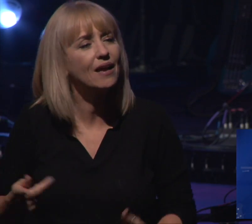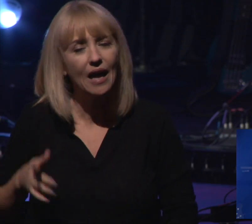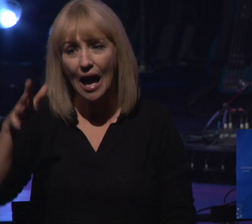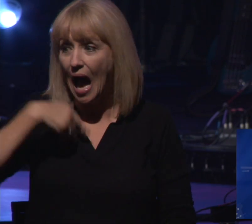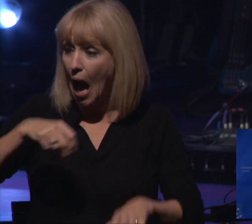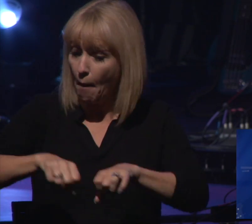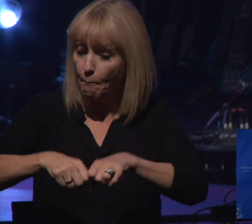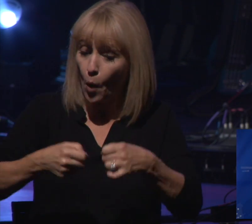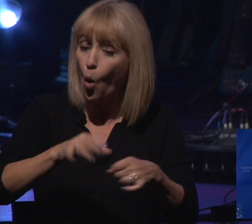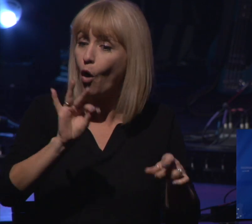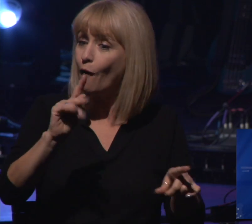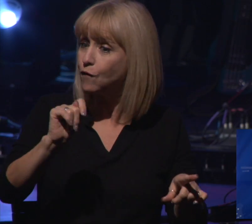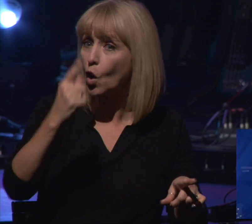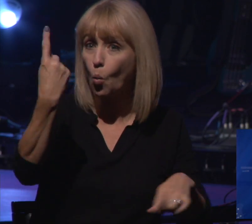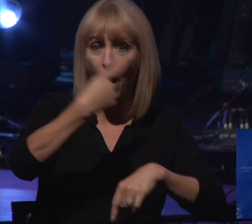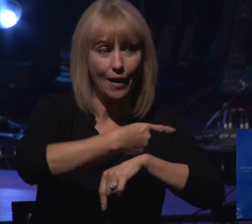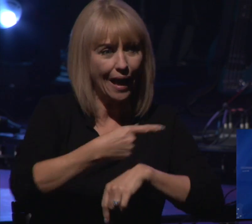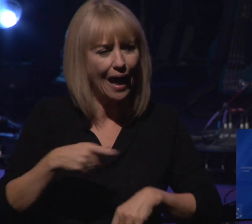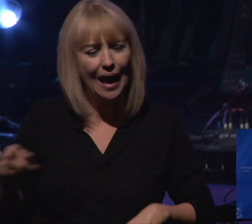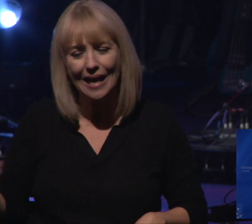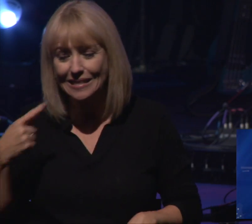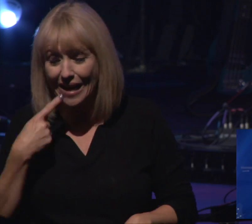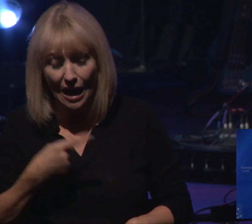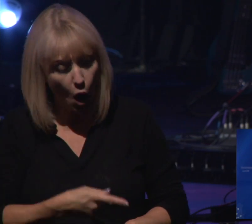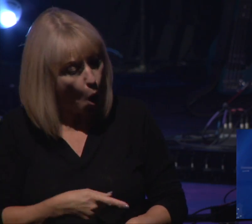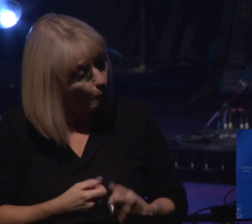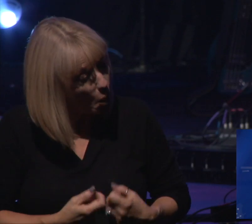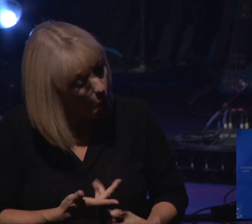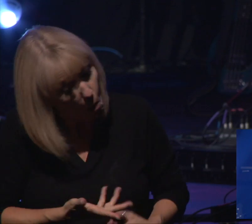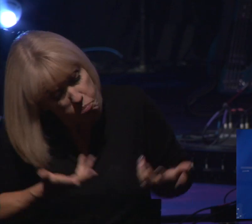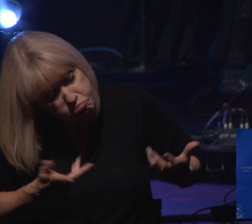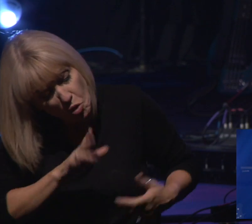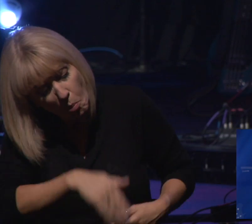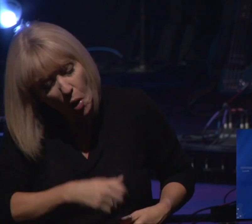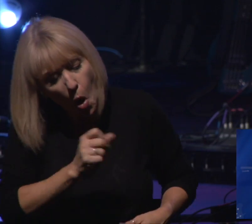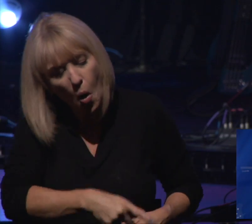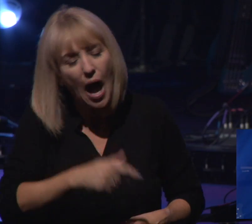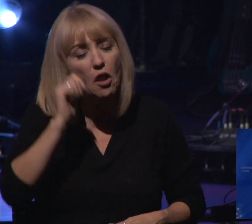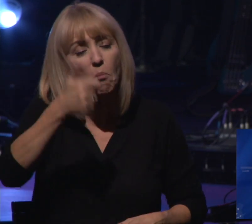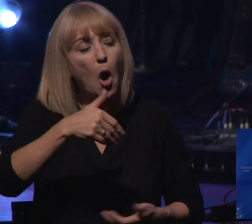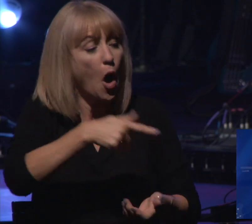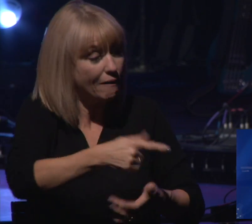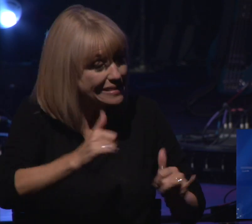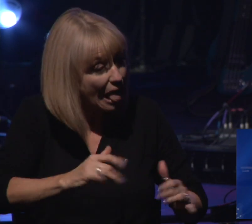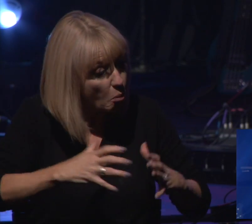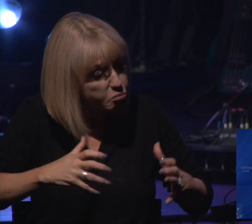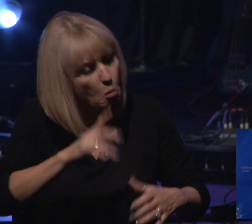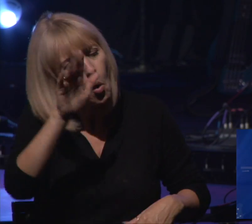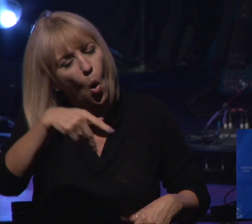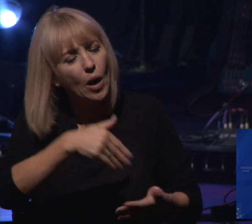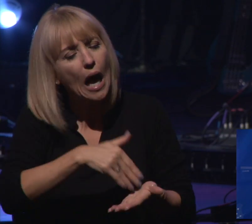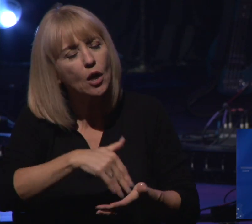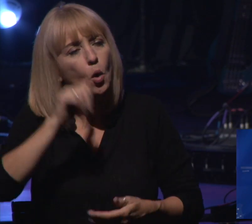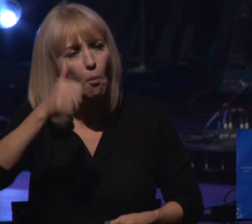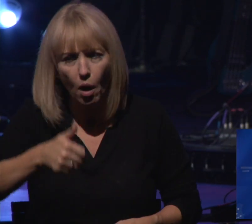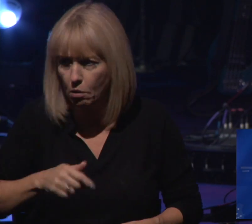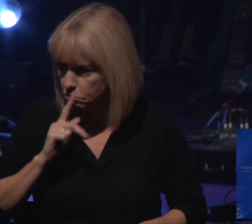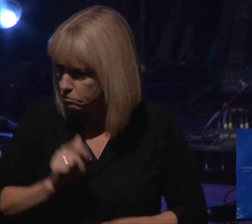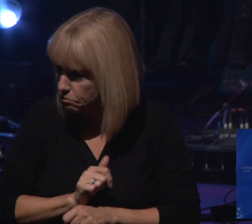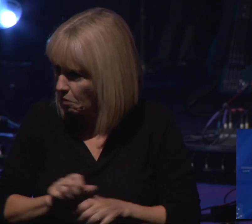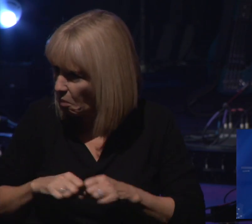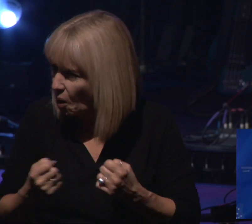foot one day, and he goes, oh, it'll probably be all right. Wait till tomorrow, and if it's swollen up, then we'll take you to the doctor. That's my dad. He never worried about